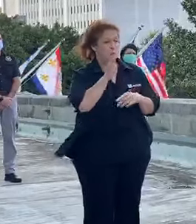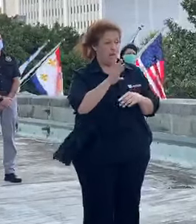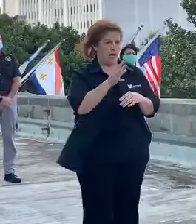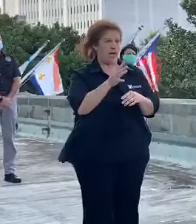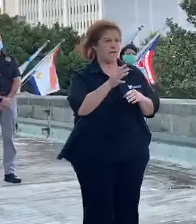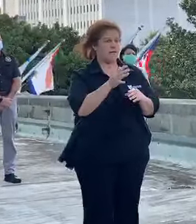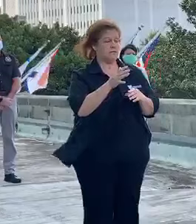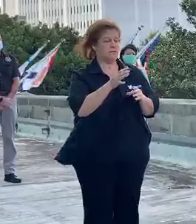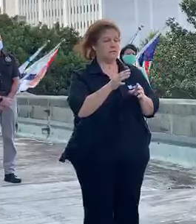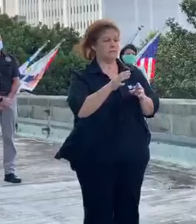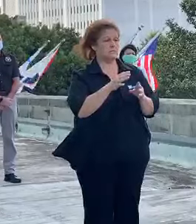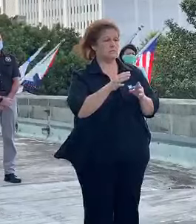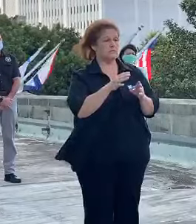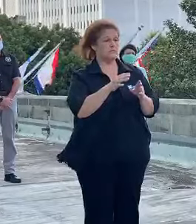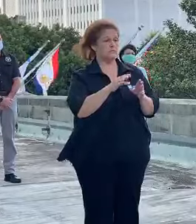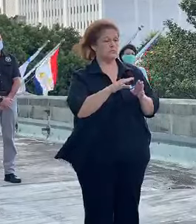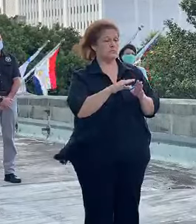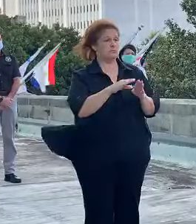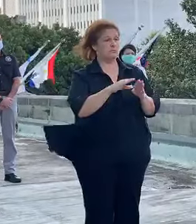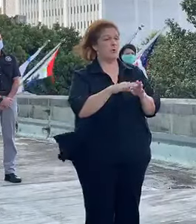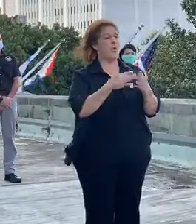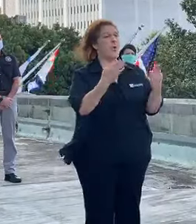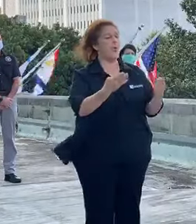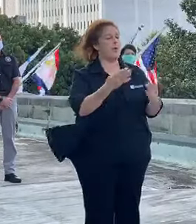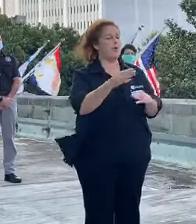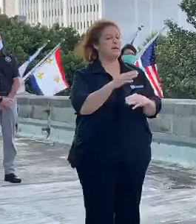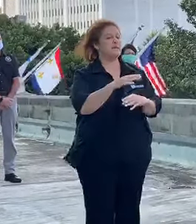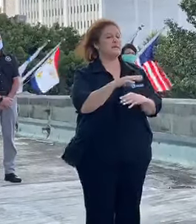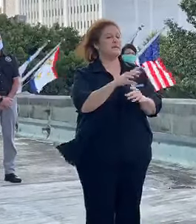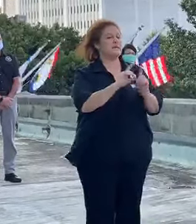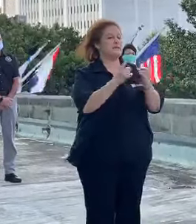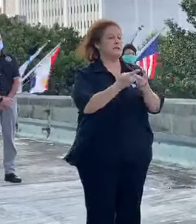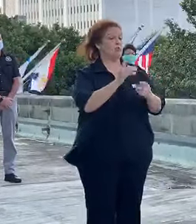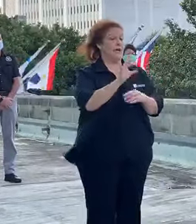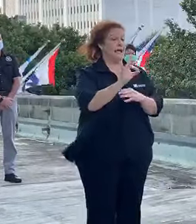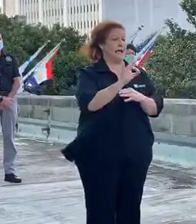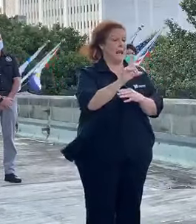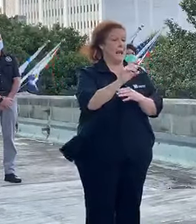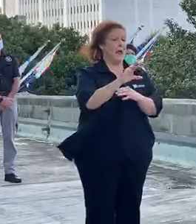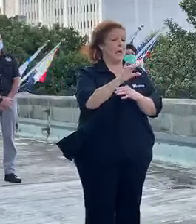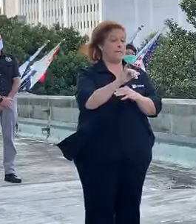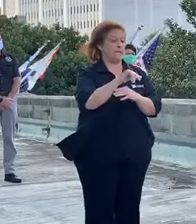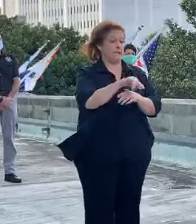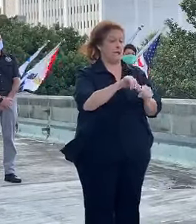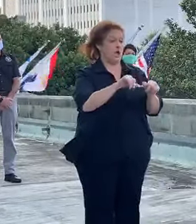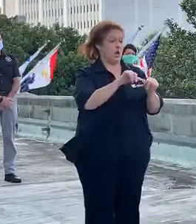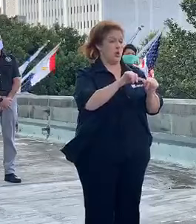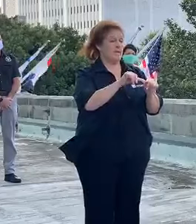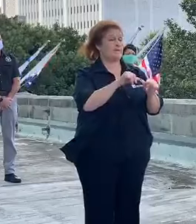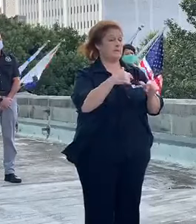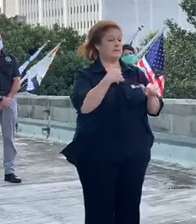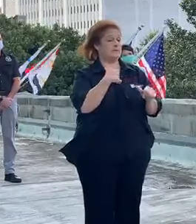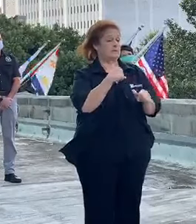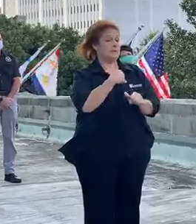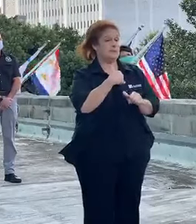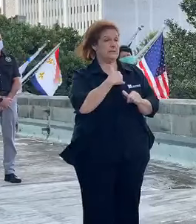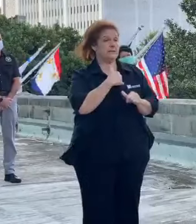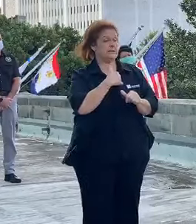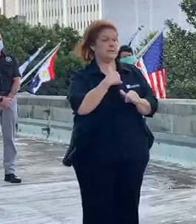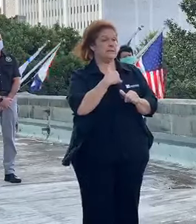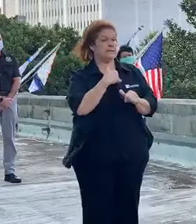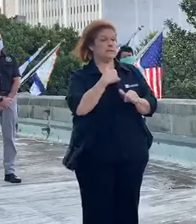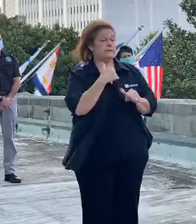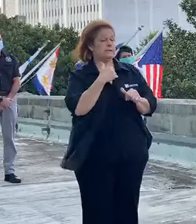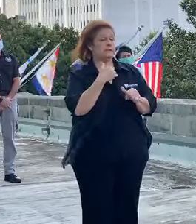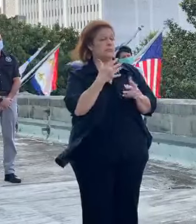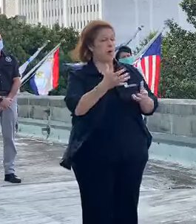district police lobbies for emergency purposes only. I've heard the concerns of our constituents with regards to obtaining